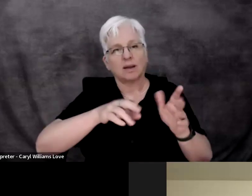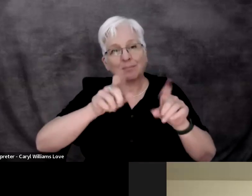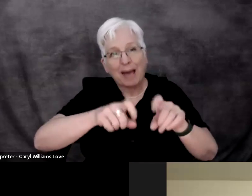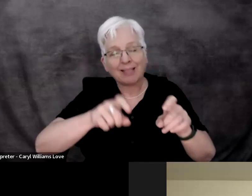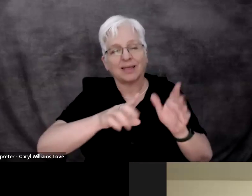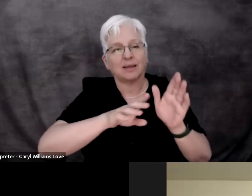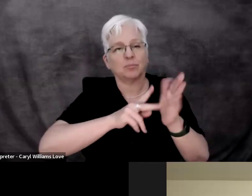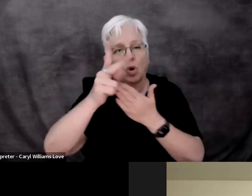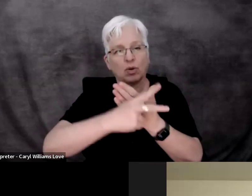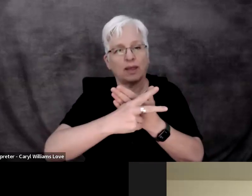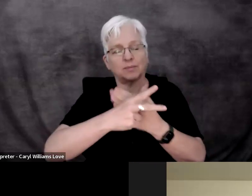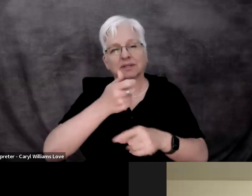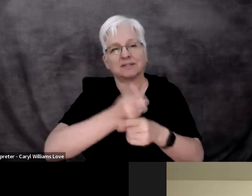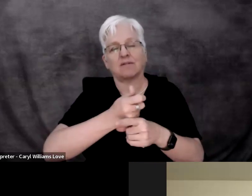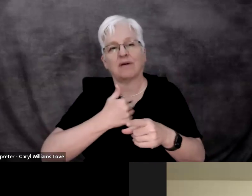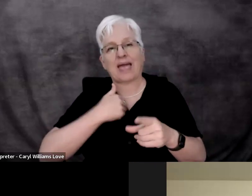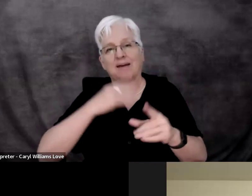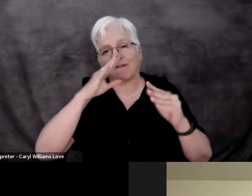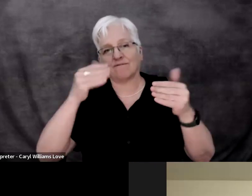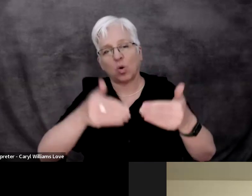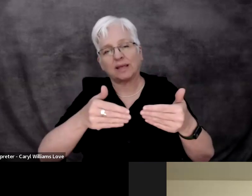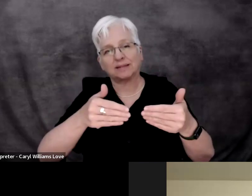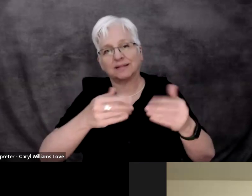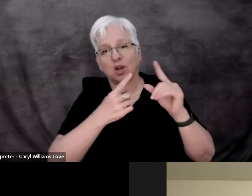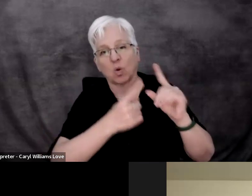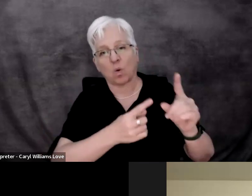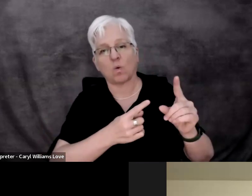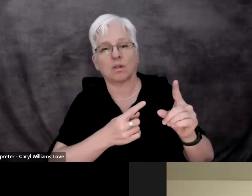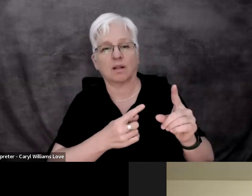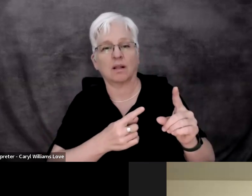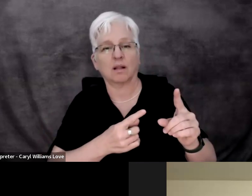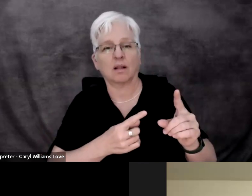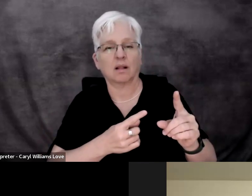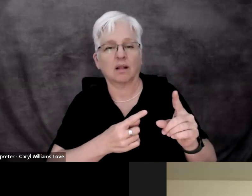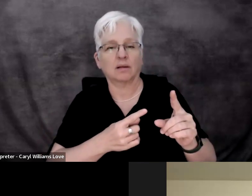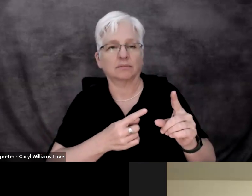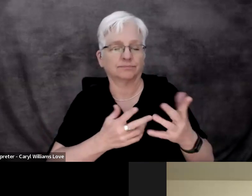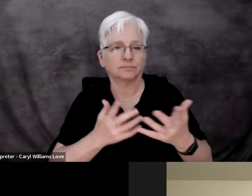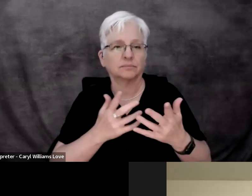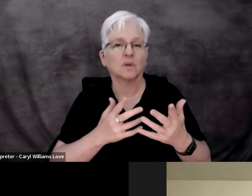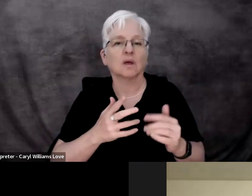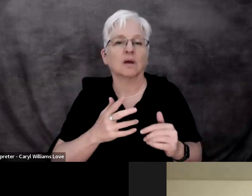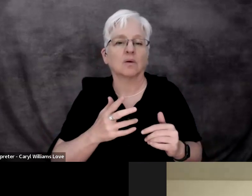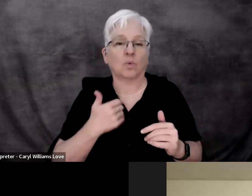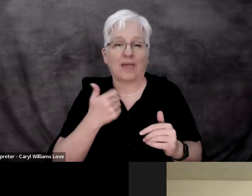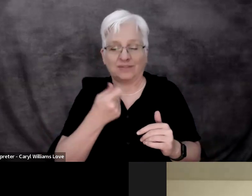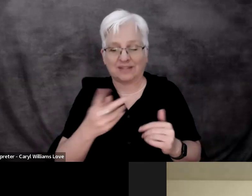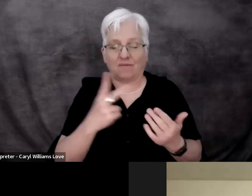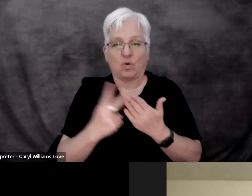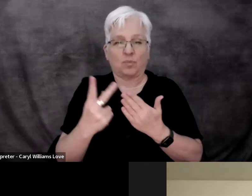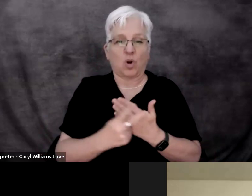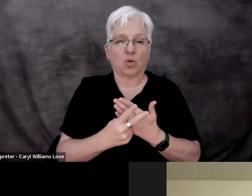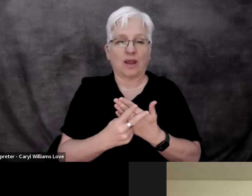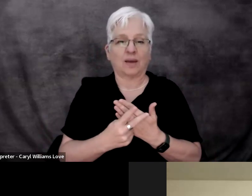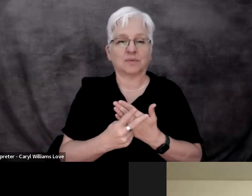that have a focus and a goal on that. And we have several programs that are working with families in